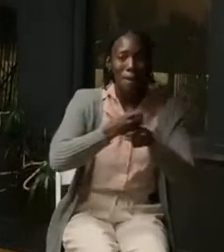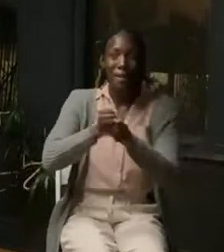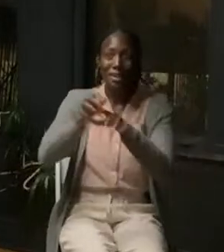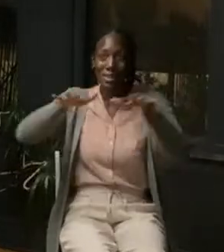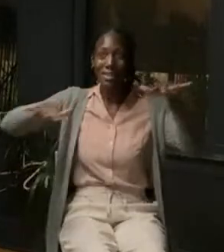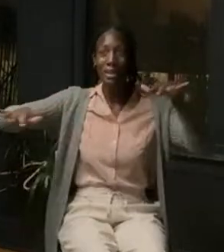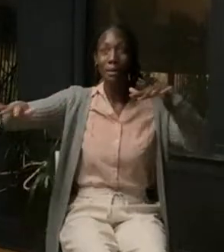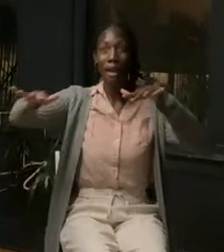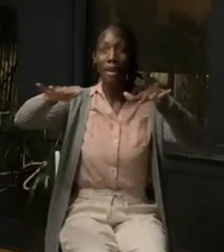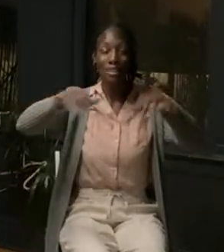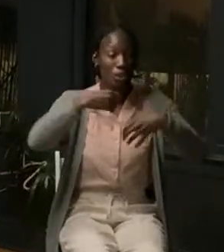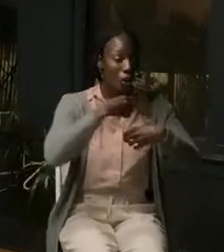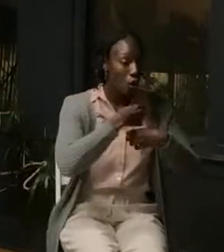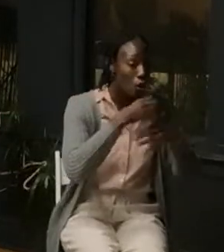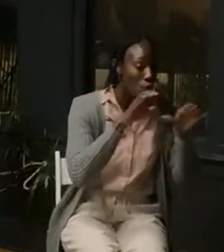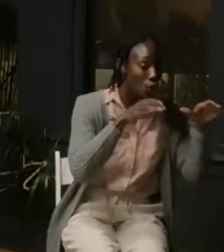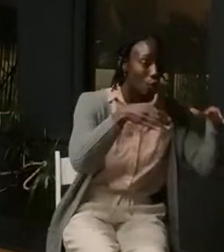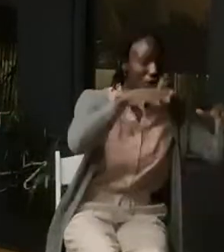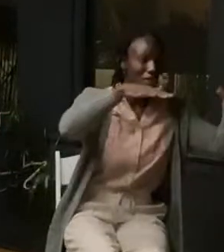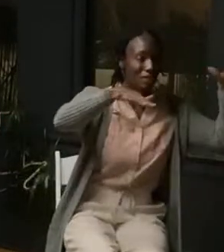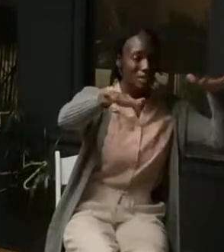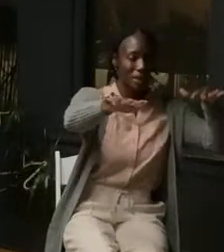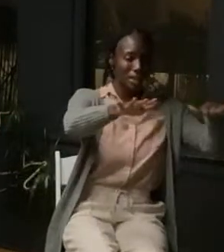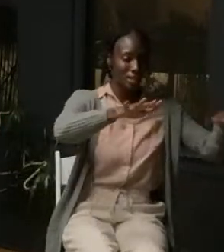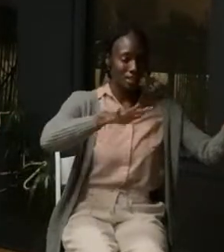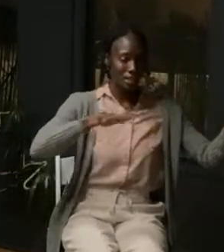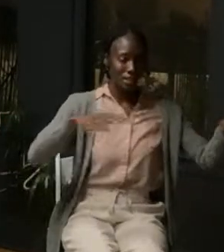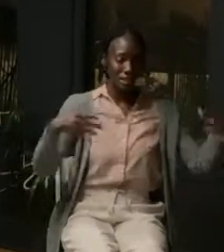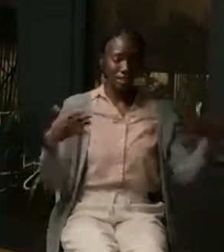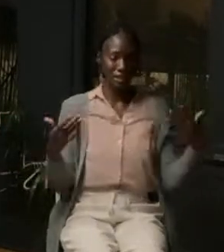space. A group of spaces is